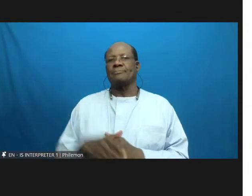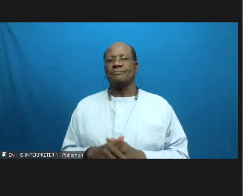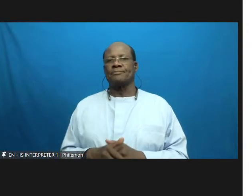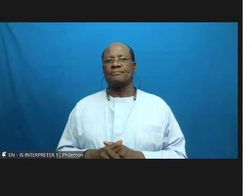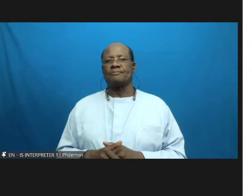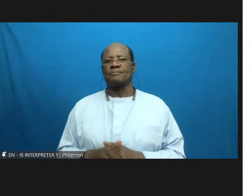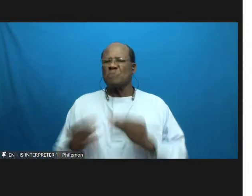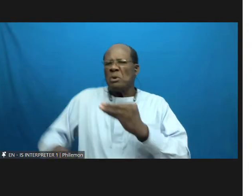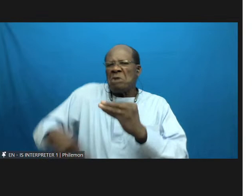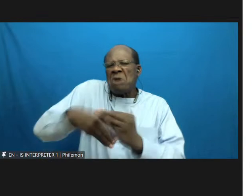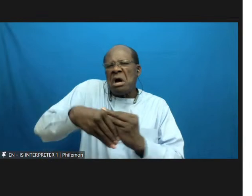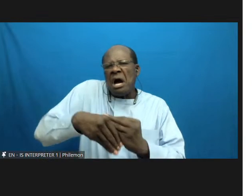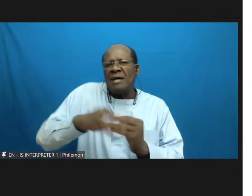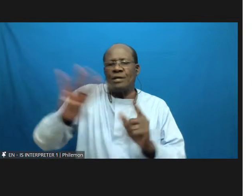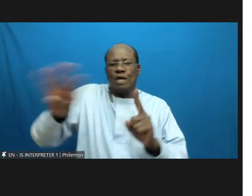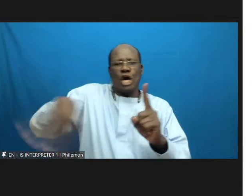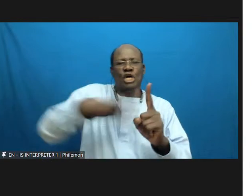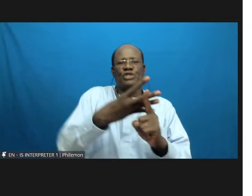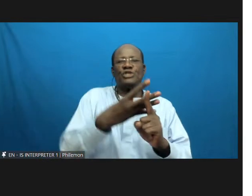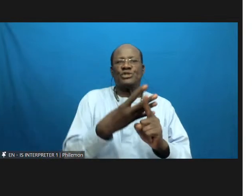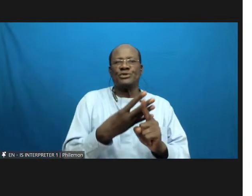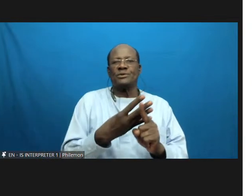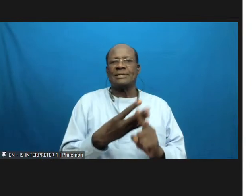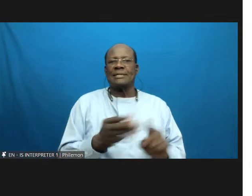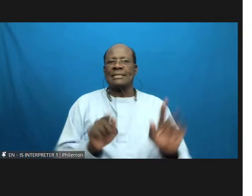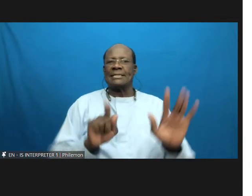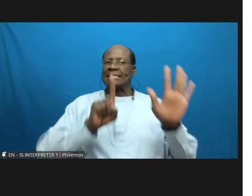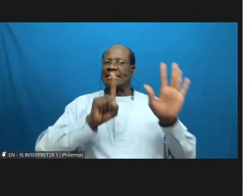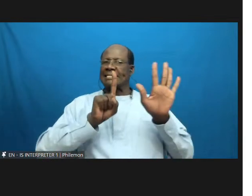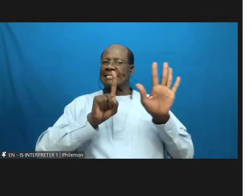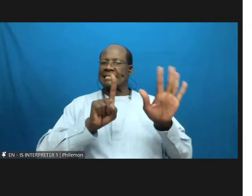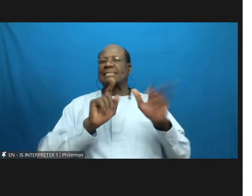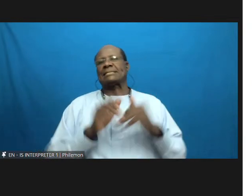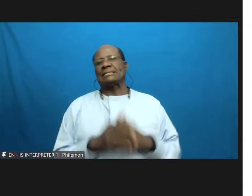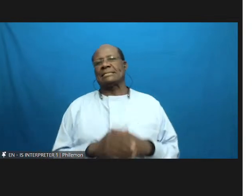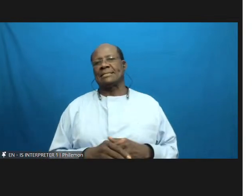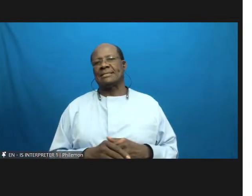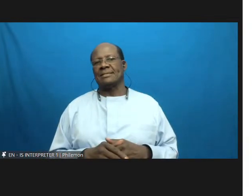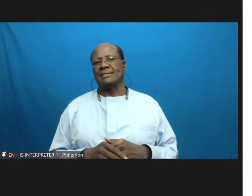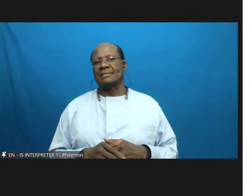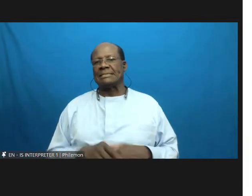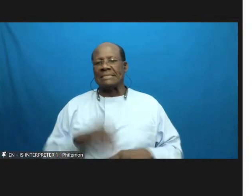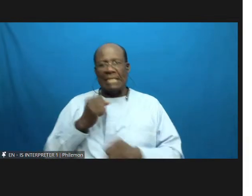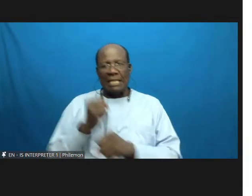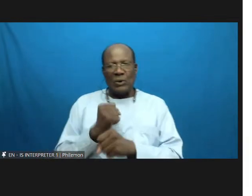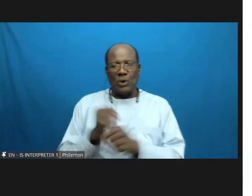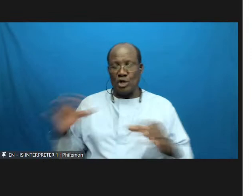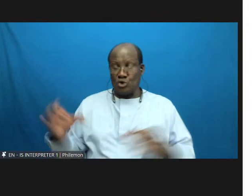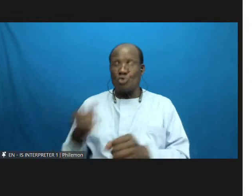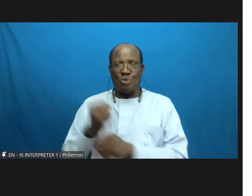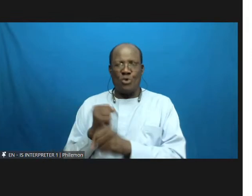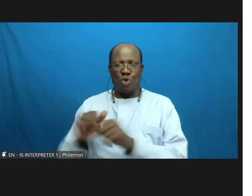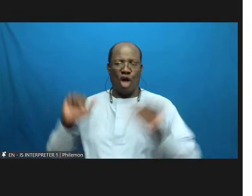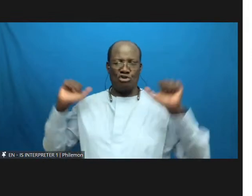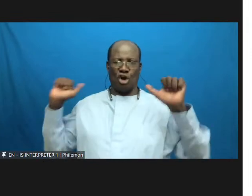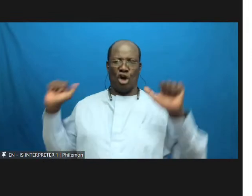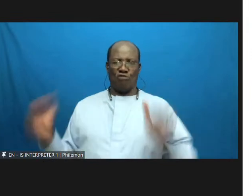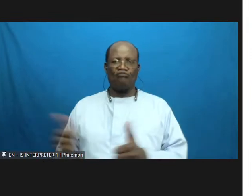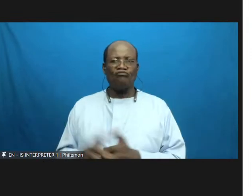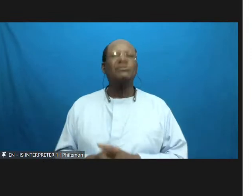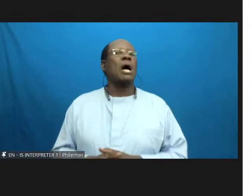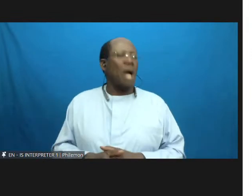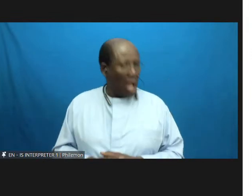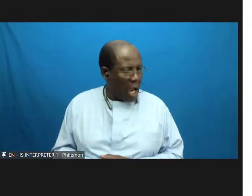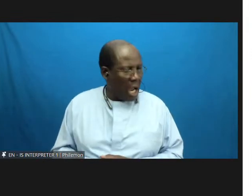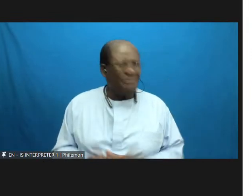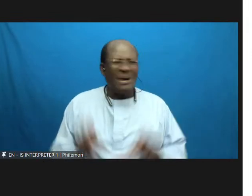the committee has done a commendable work, but most of the water in most countries is so privatized and making